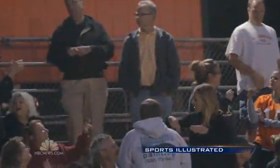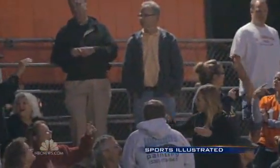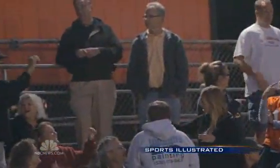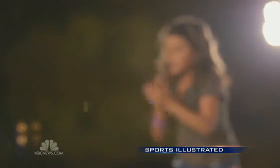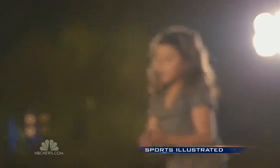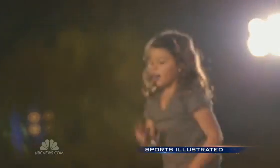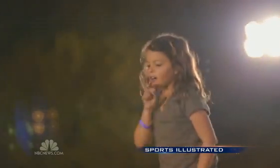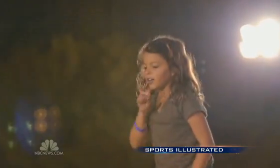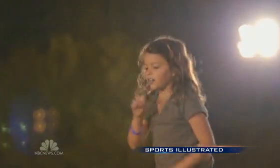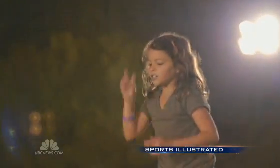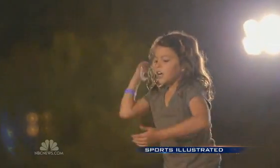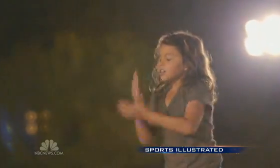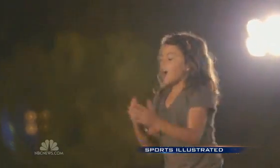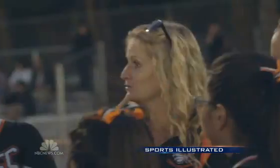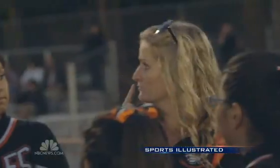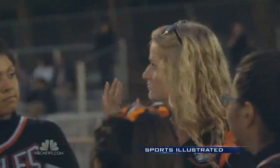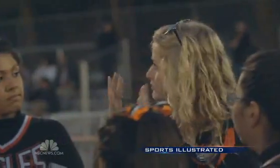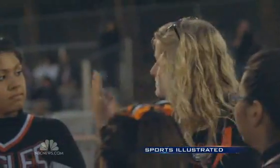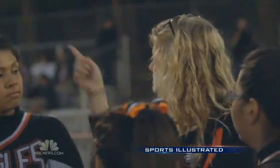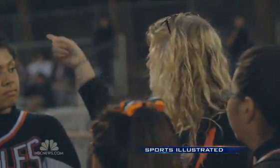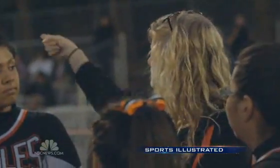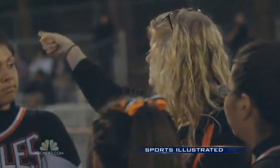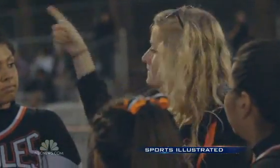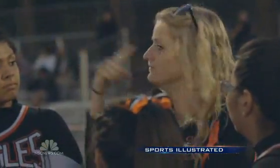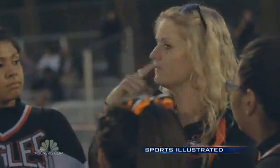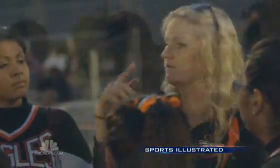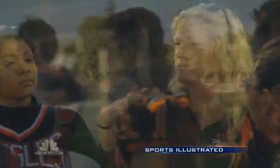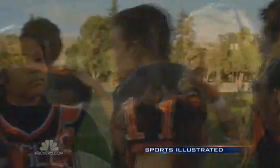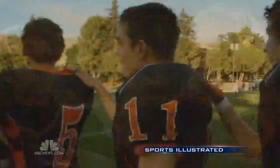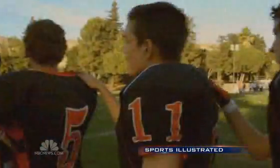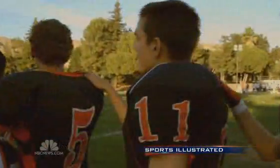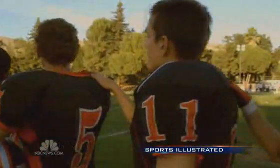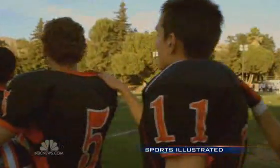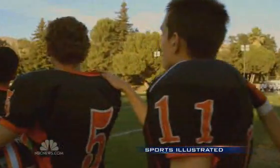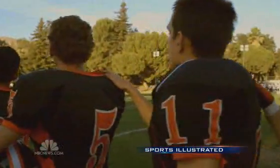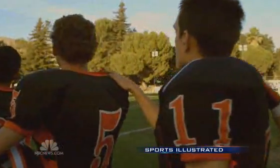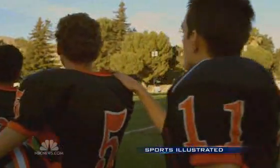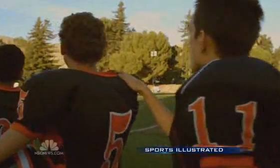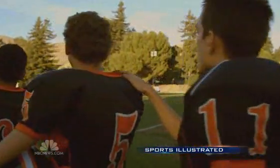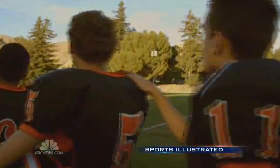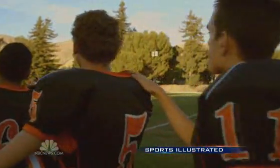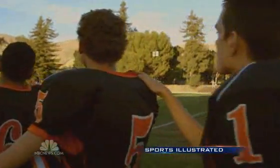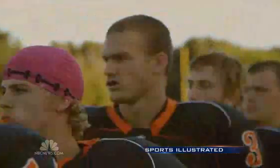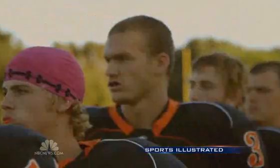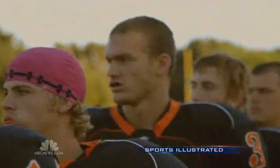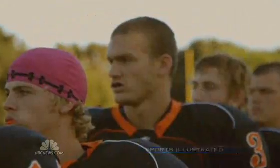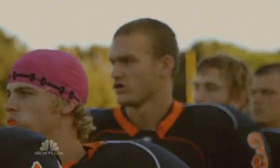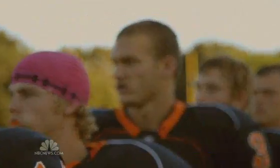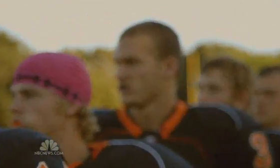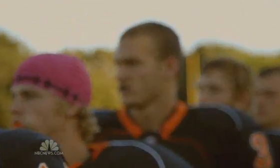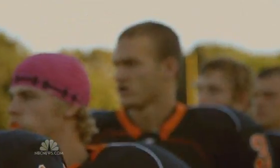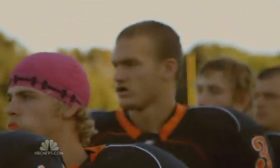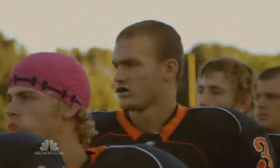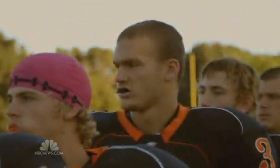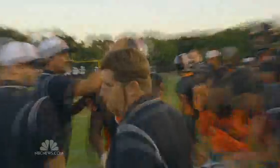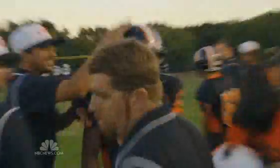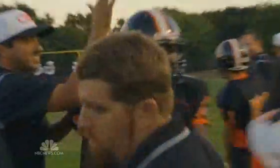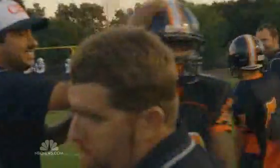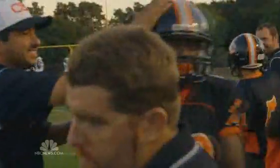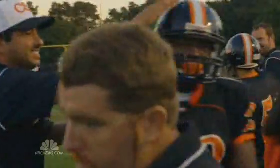growing up deaf, but over the space of a dozen football games, these kids prove their mettle and their equality to the hearing world and to